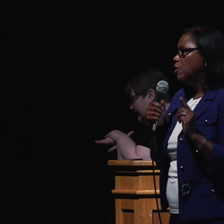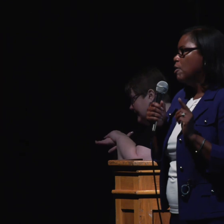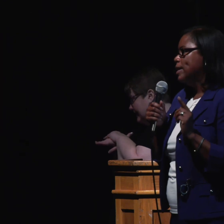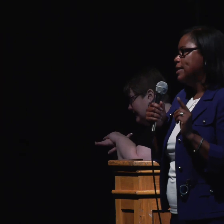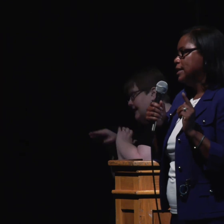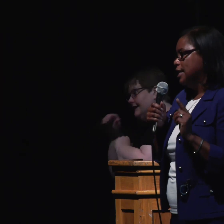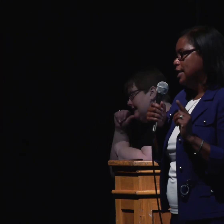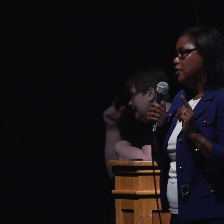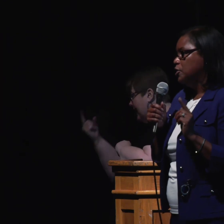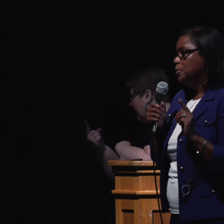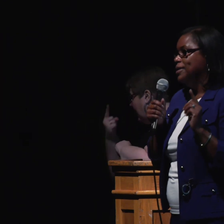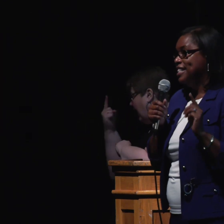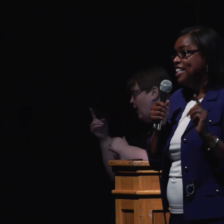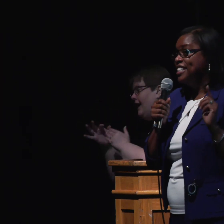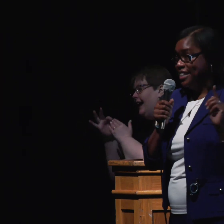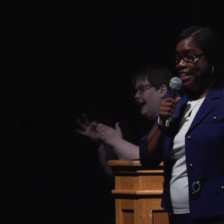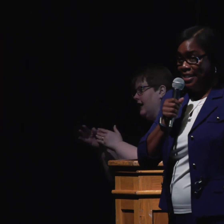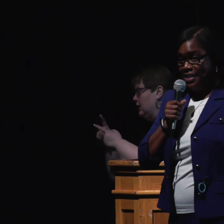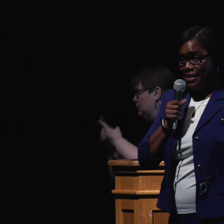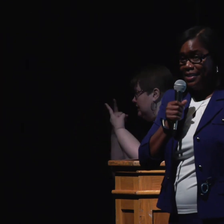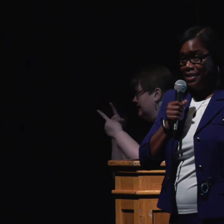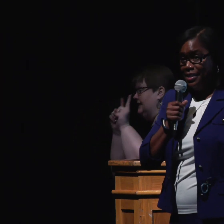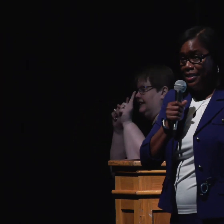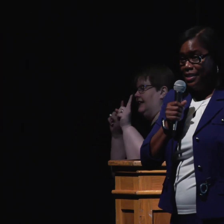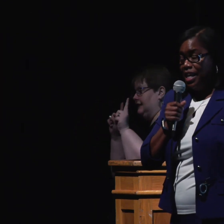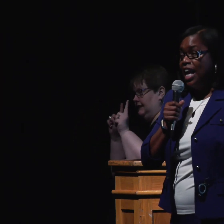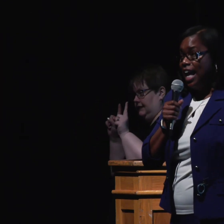does not always lead to success.